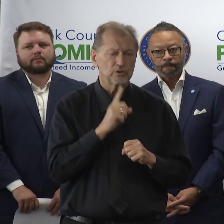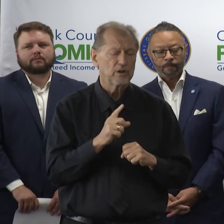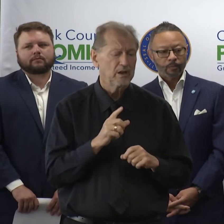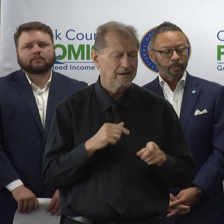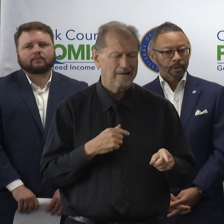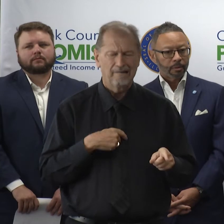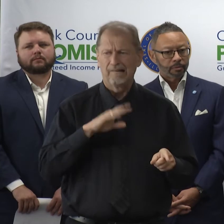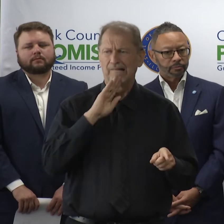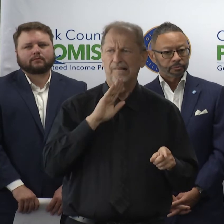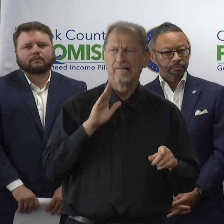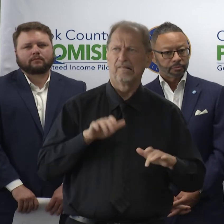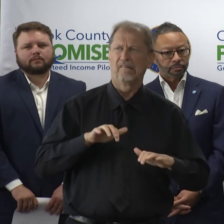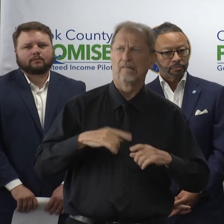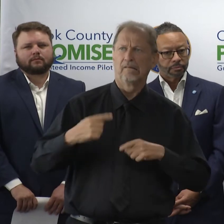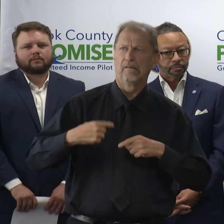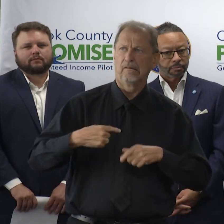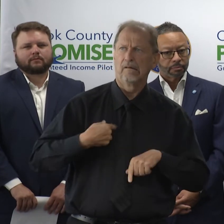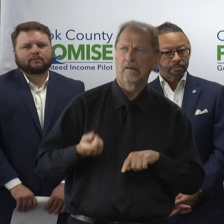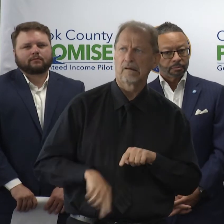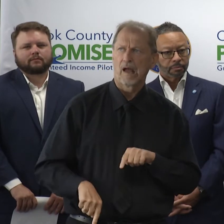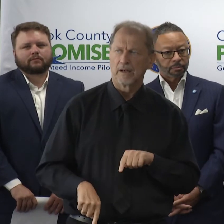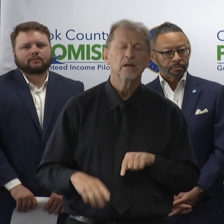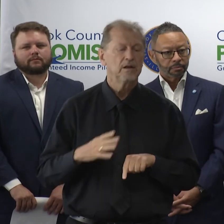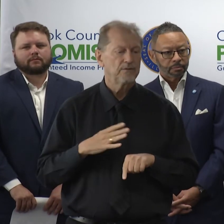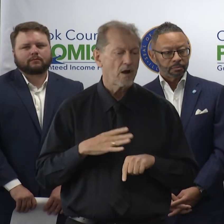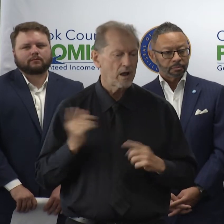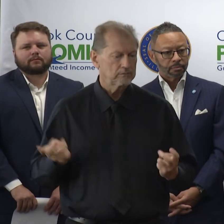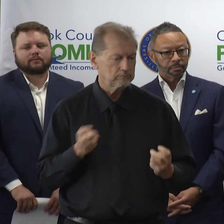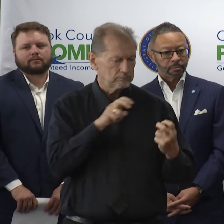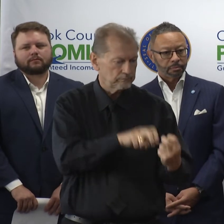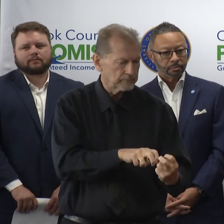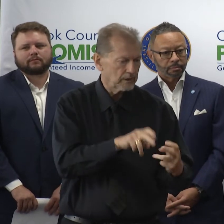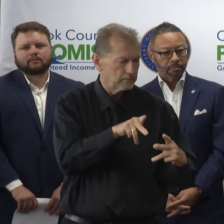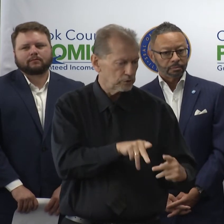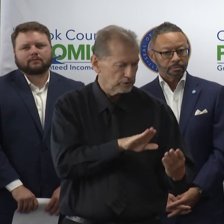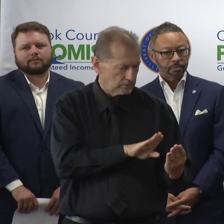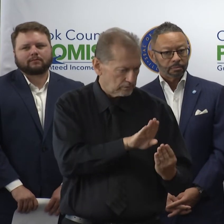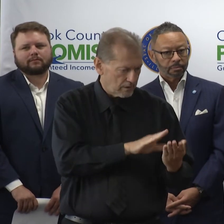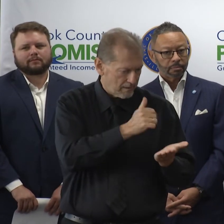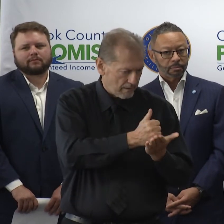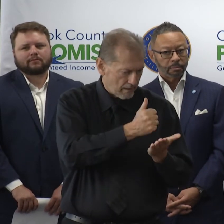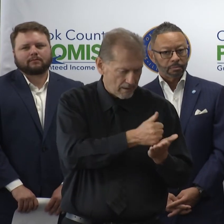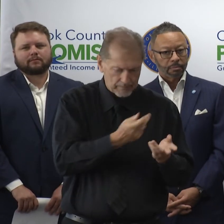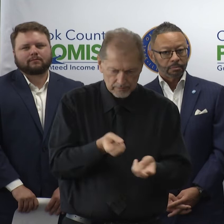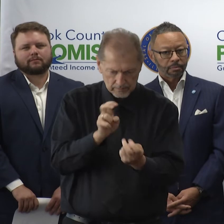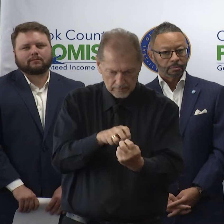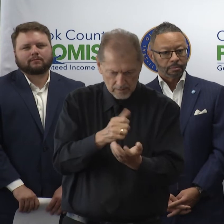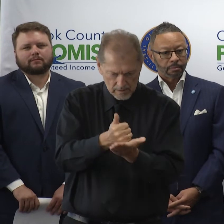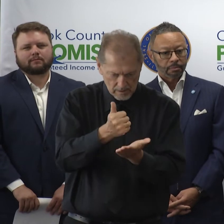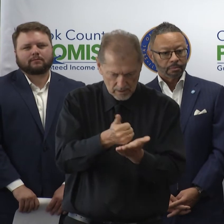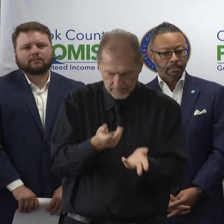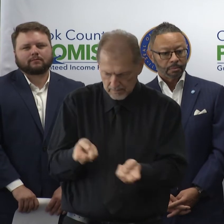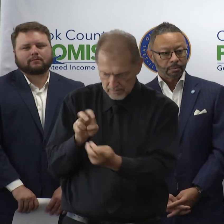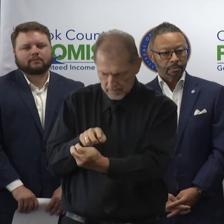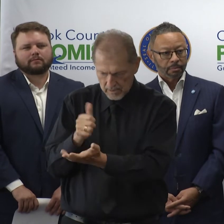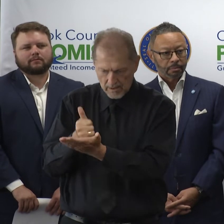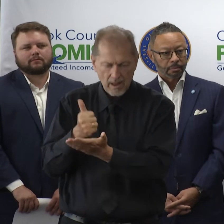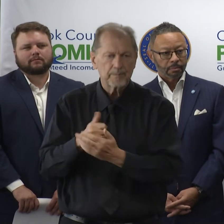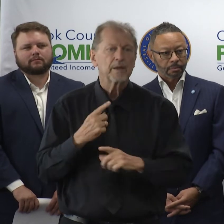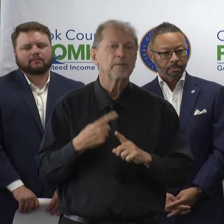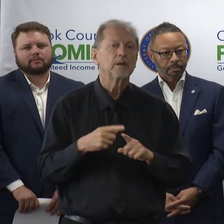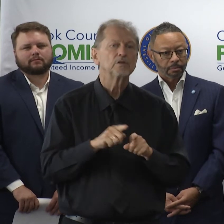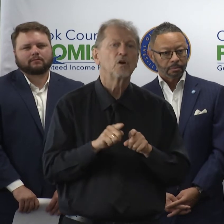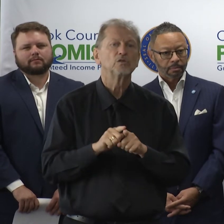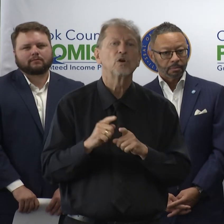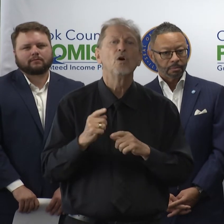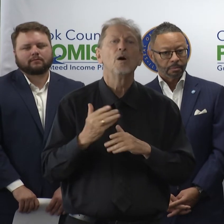folks who are unable to apply via their phone or online. We will also be working with our partners at the